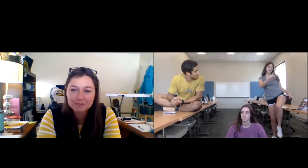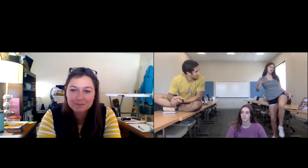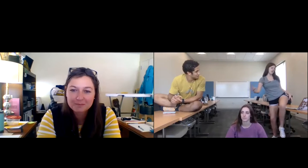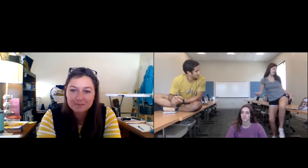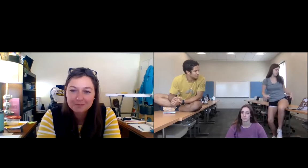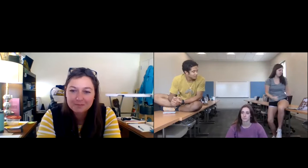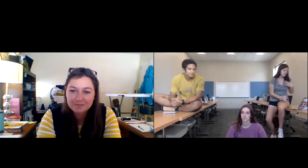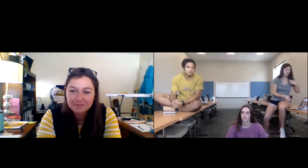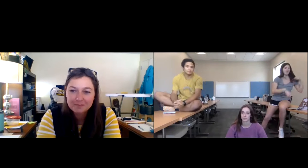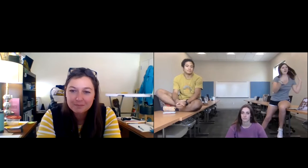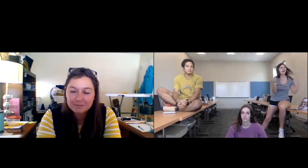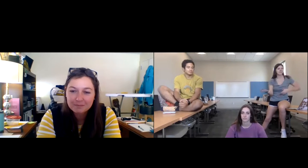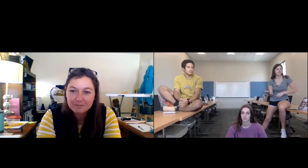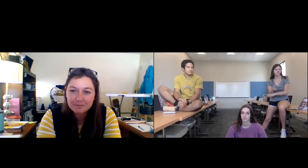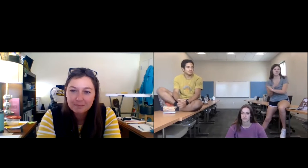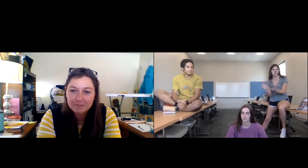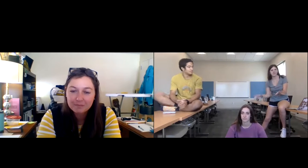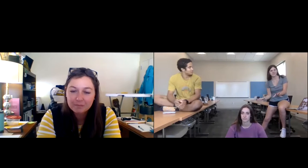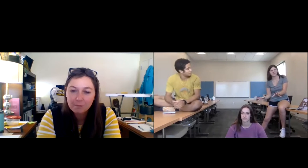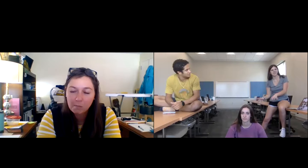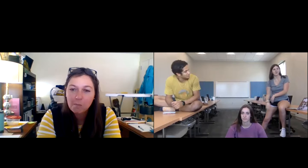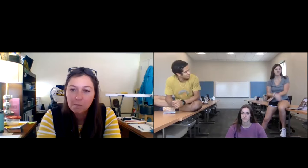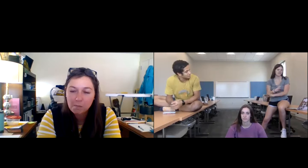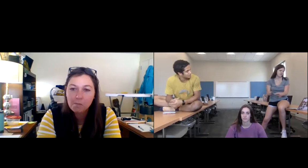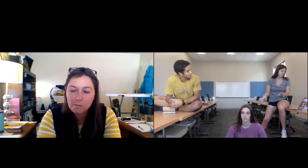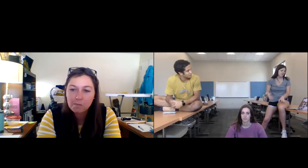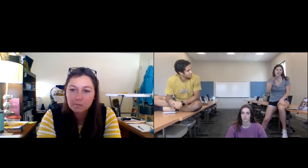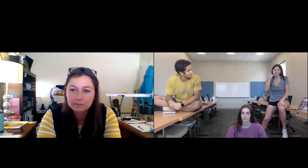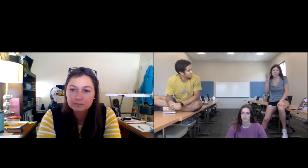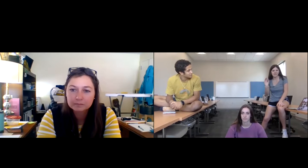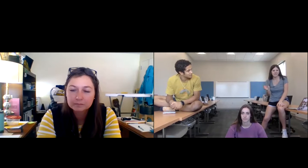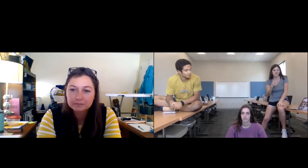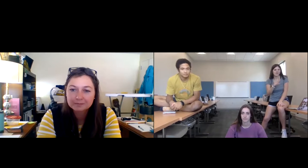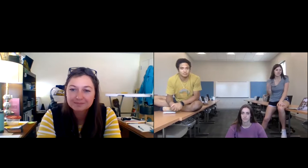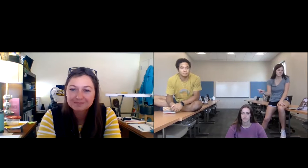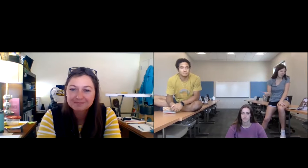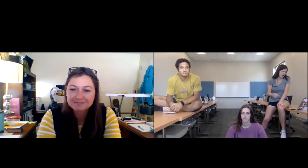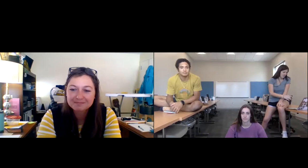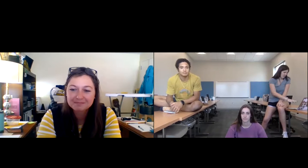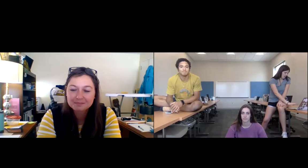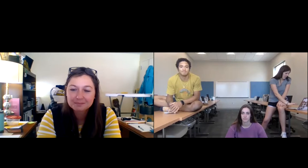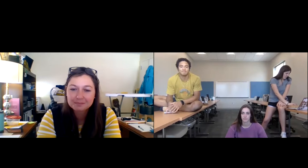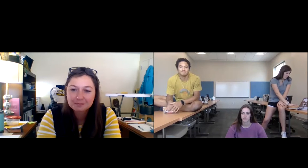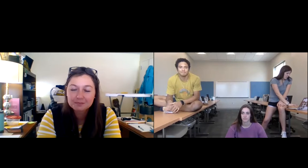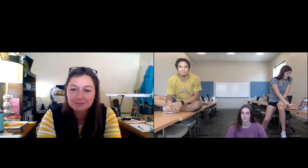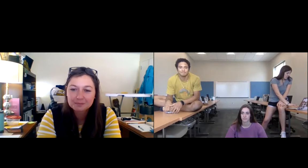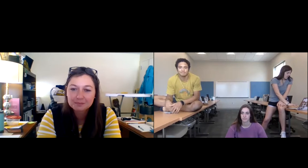by spelling it out afterwards. There's like a generic sign to represent that you're drinking something, and then you would spell out the cider part. And